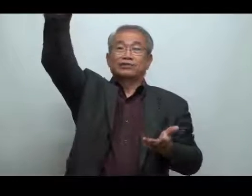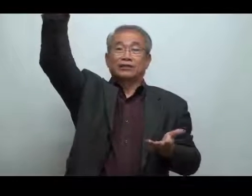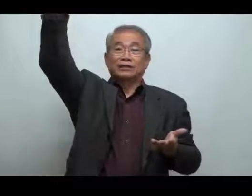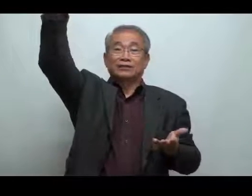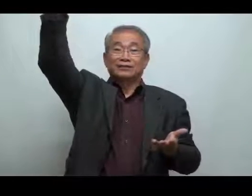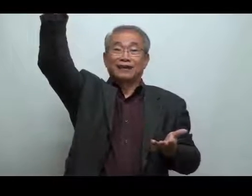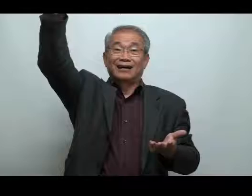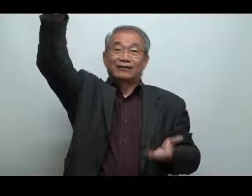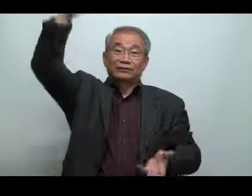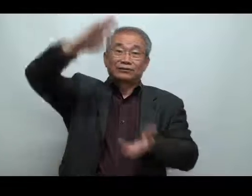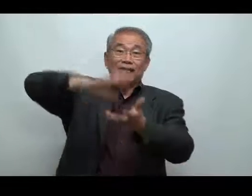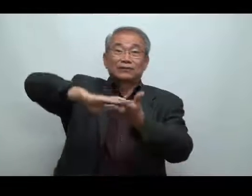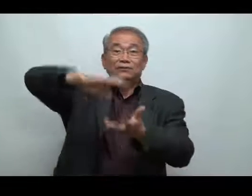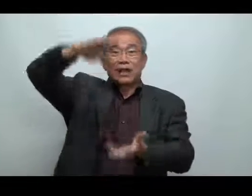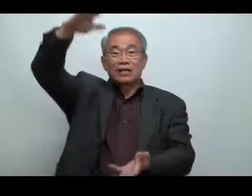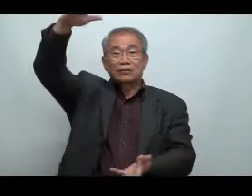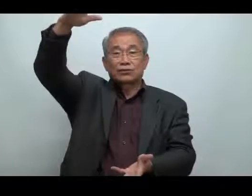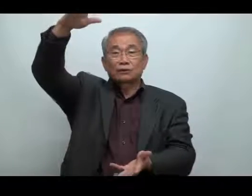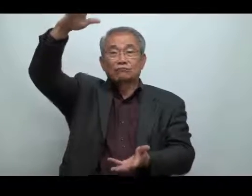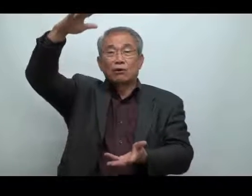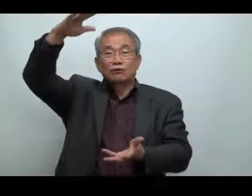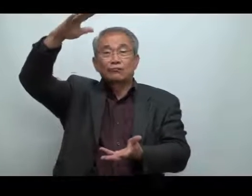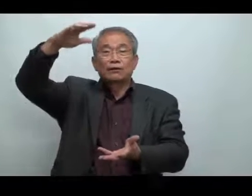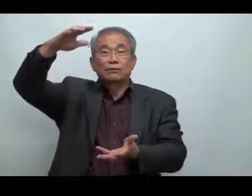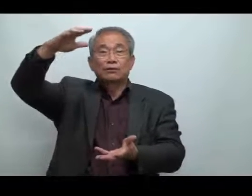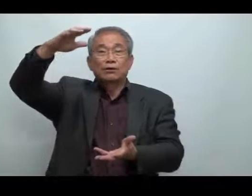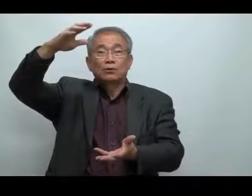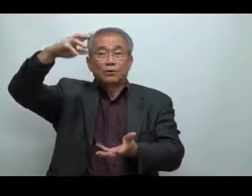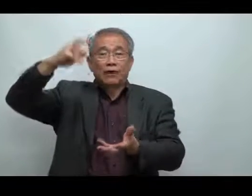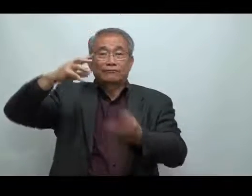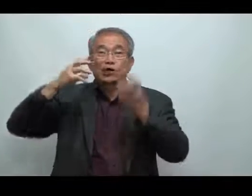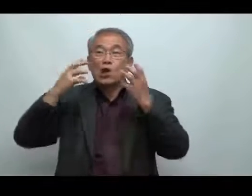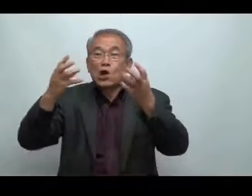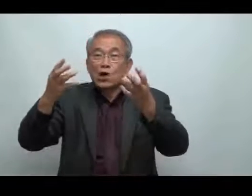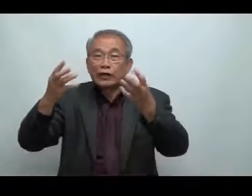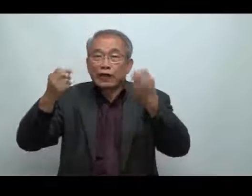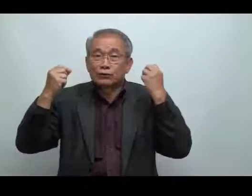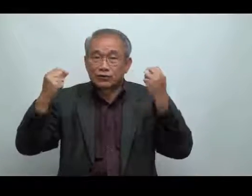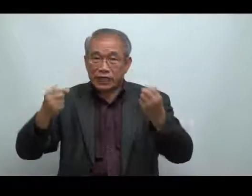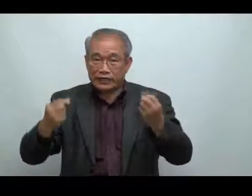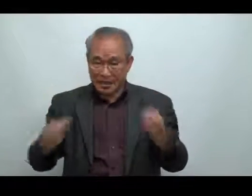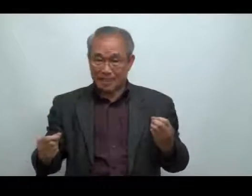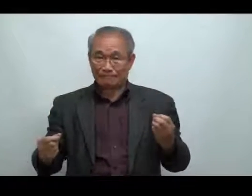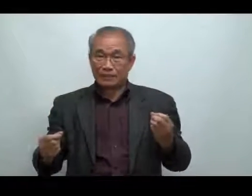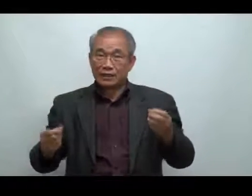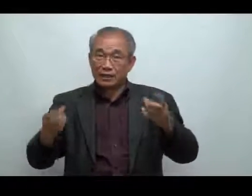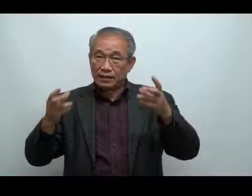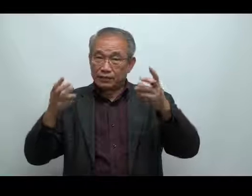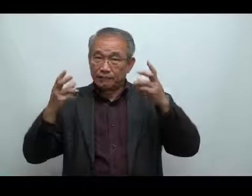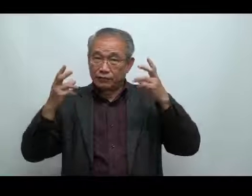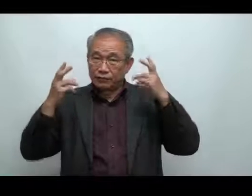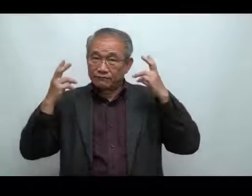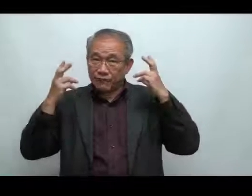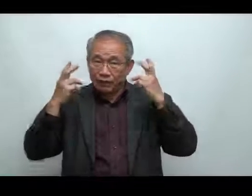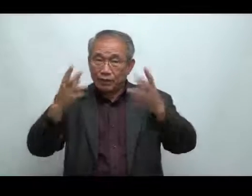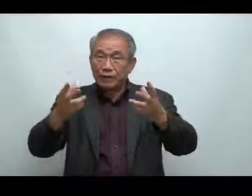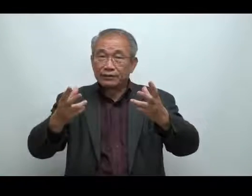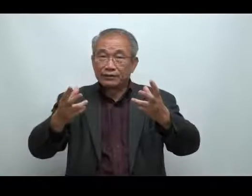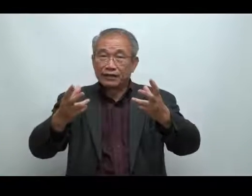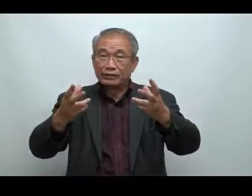G. So that is a range most people would have to learn how to sing in. If you sing very well in this